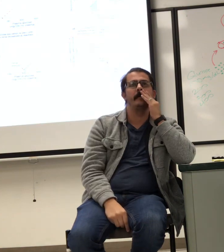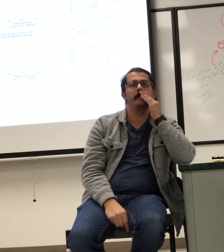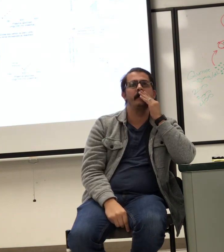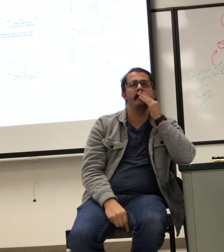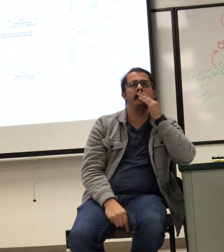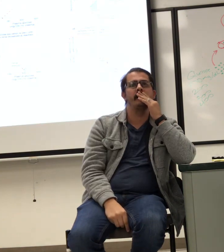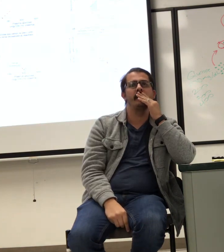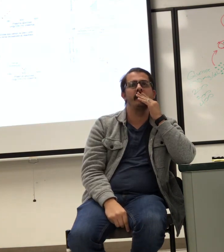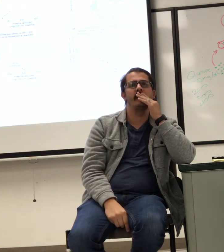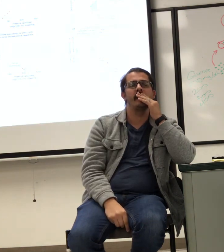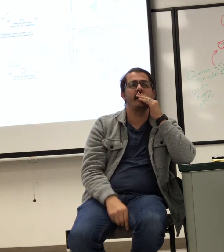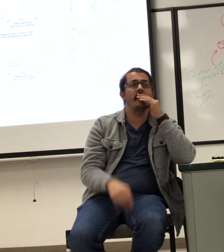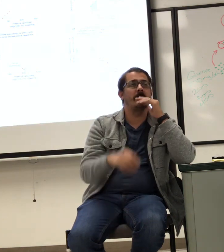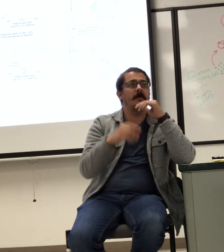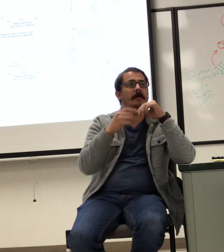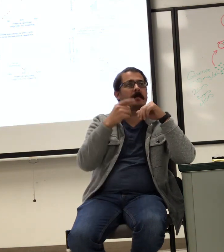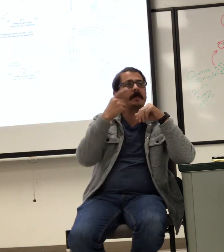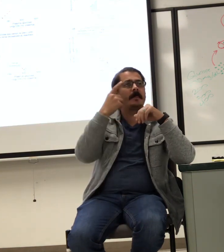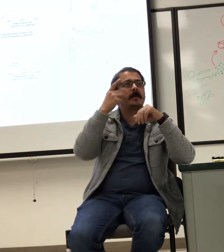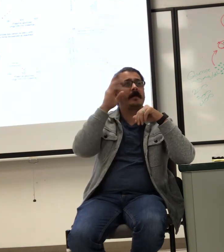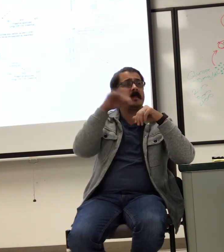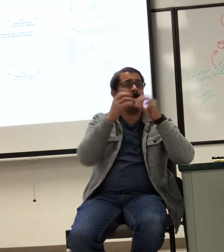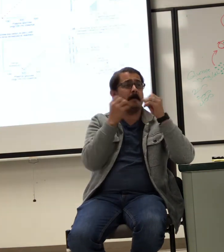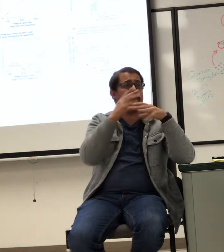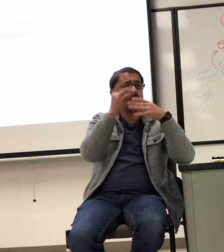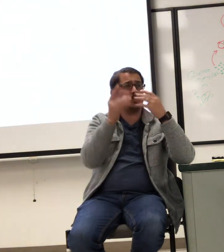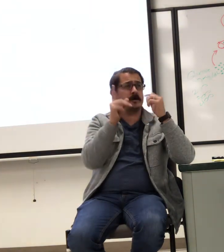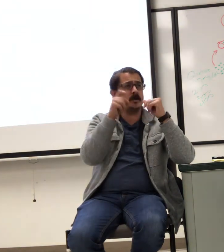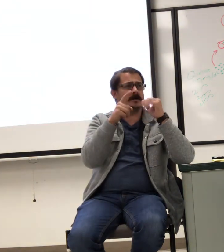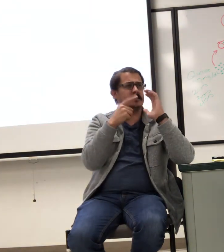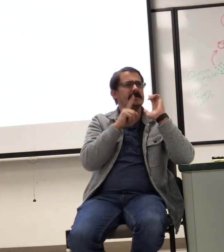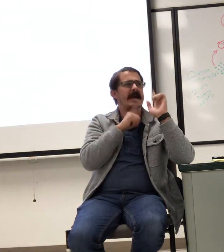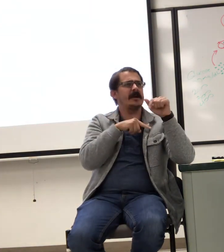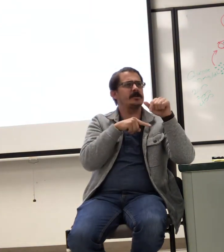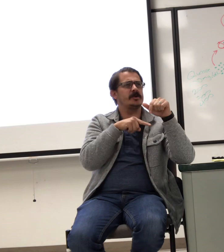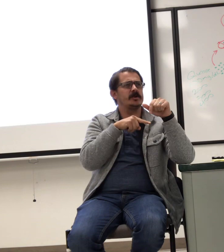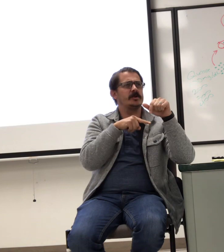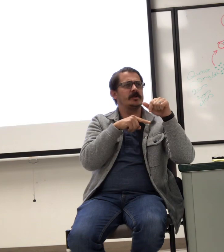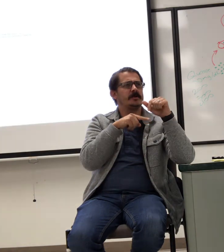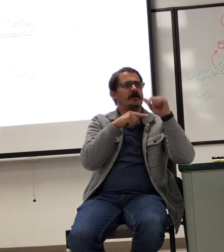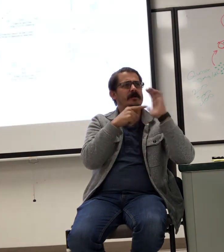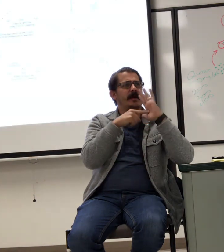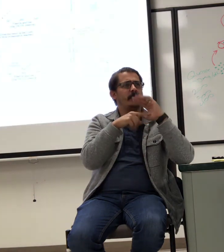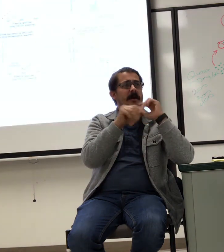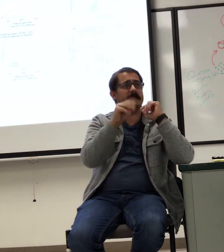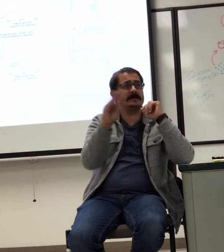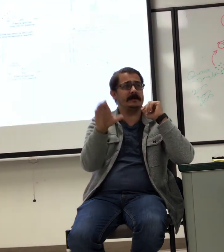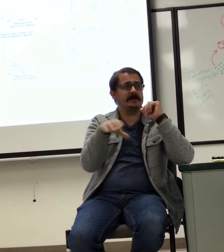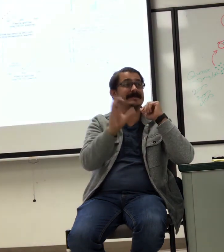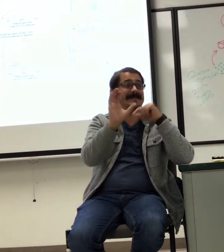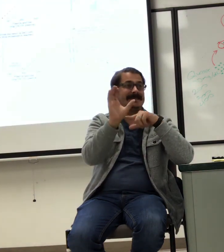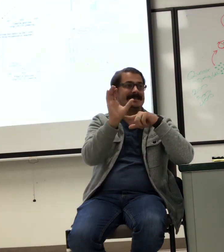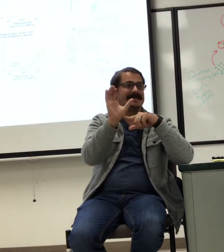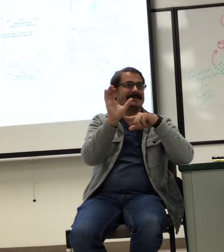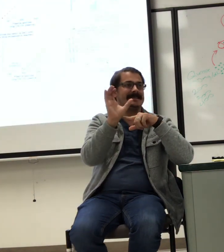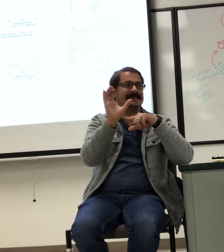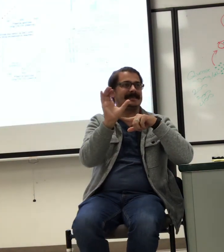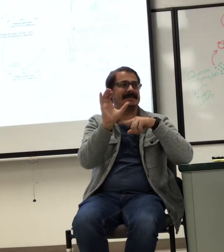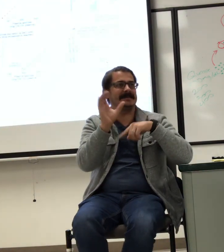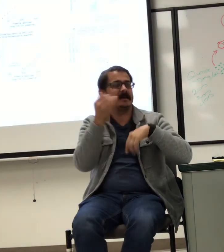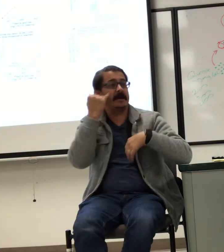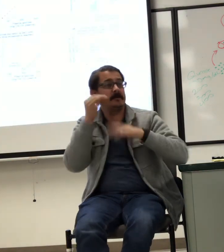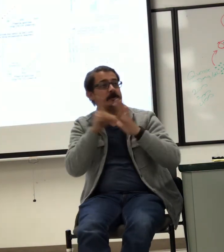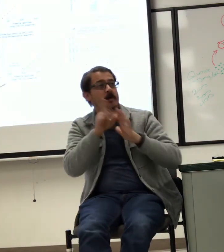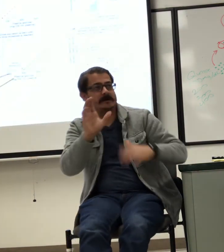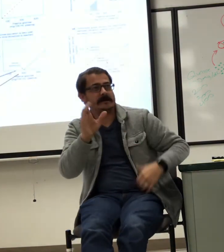In that multiple choice question, what was the correct answer in our example? A, B, or C? C. It was C. For those of you that do see it,